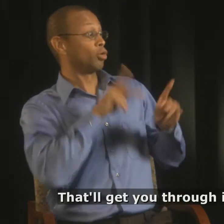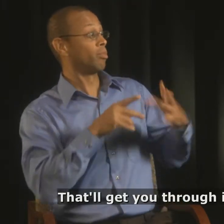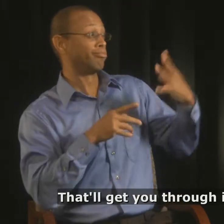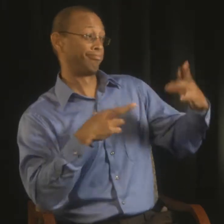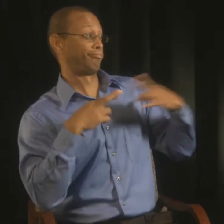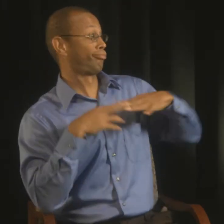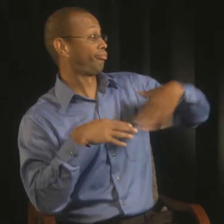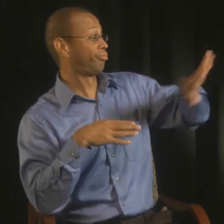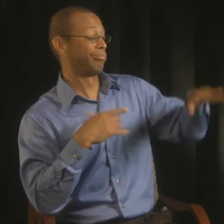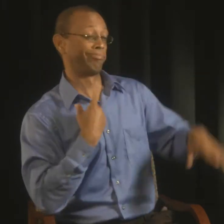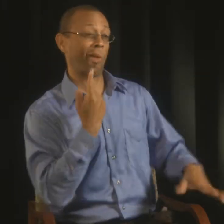it.